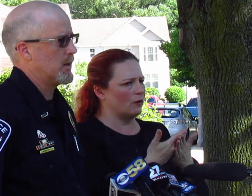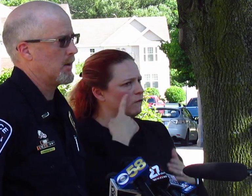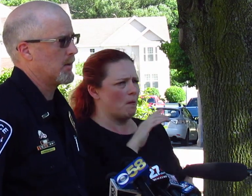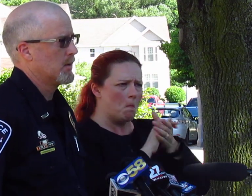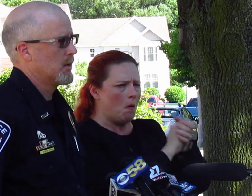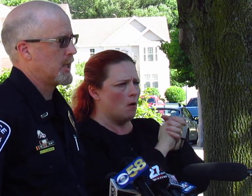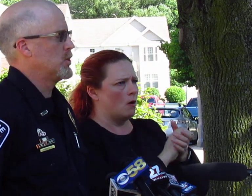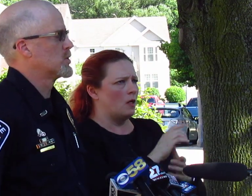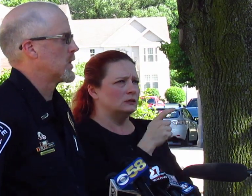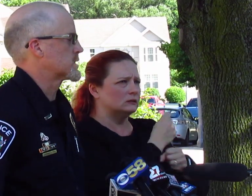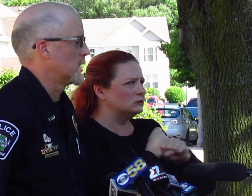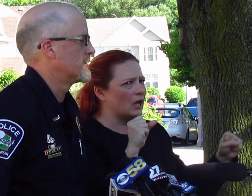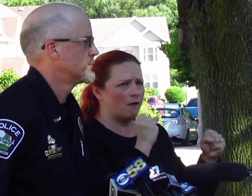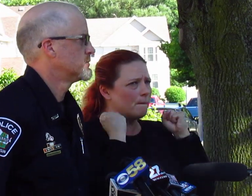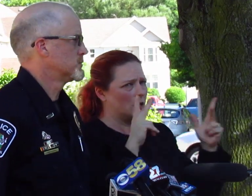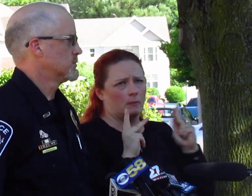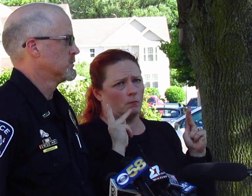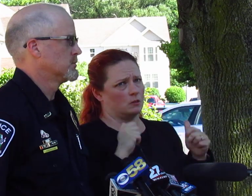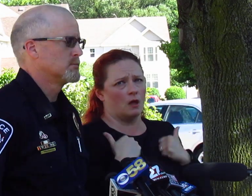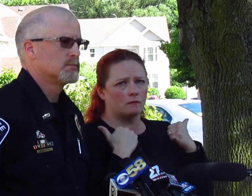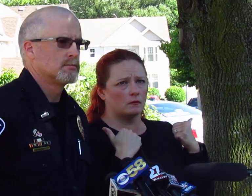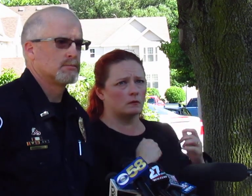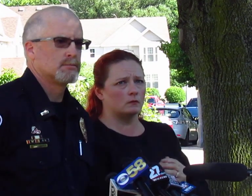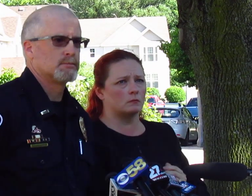a huge loss of life.